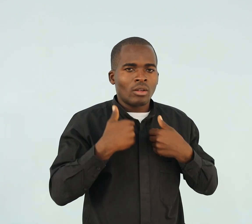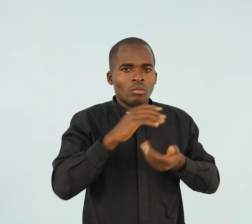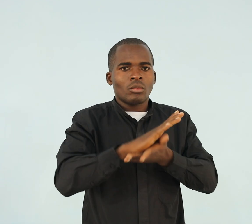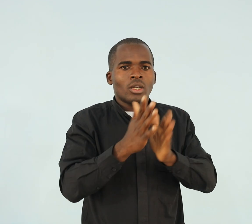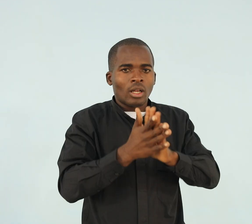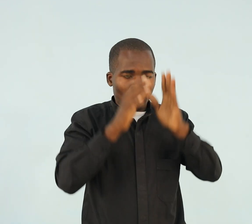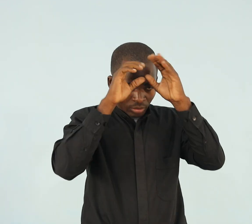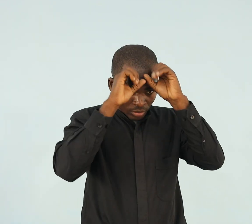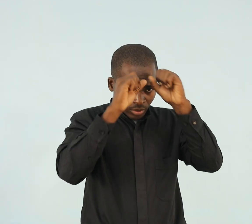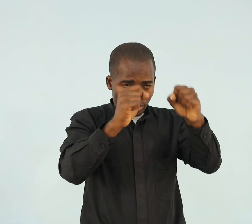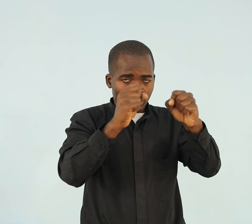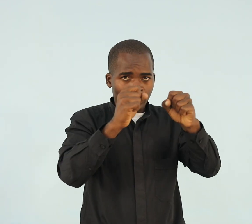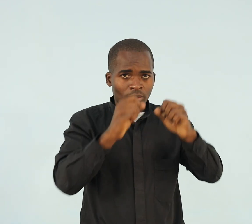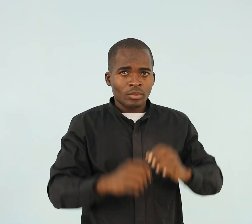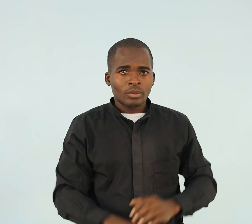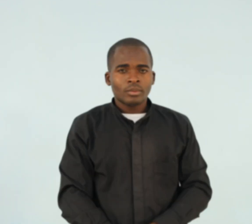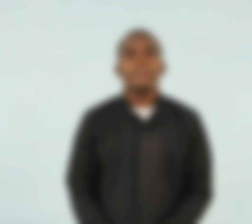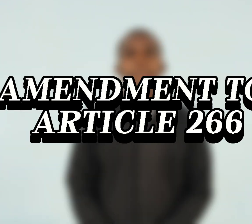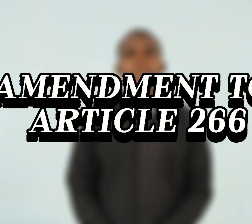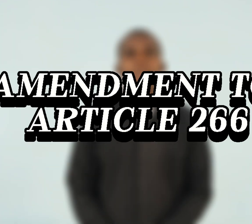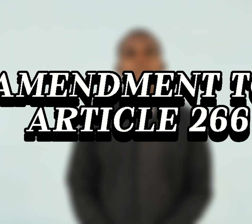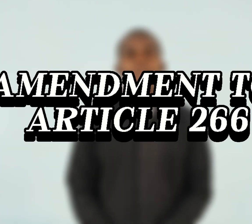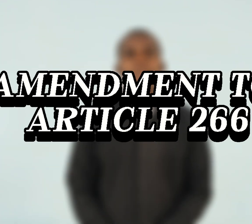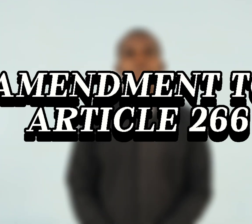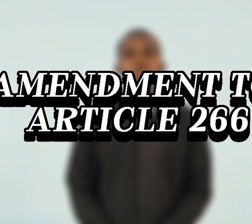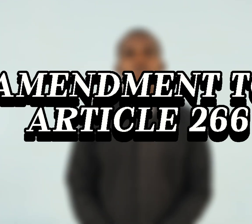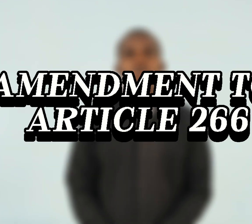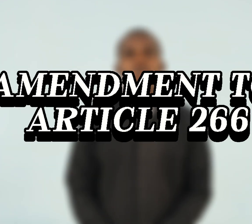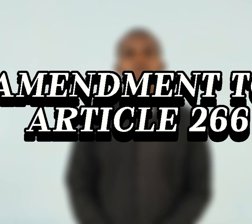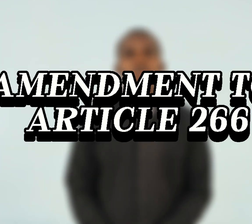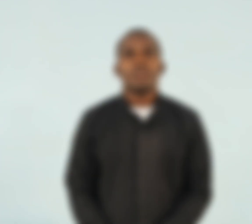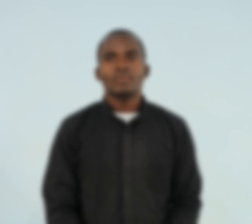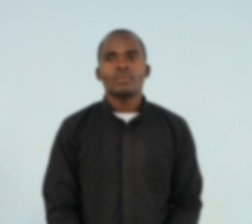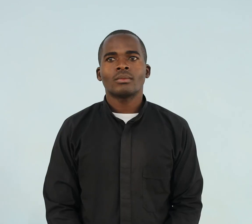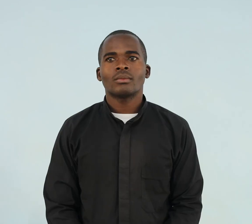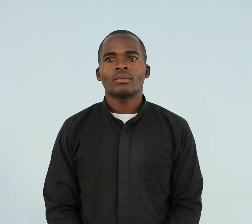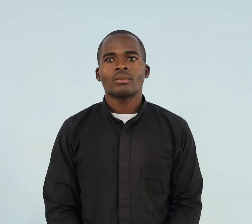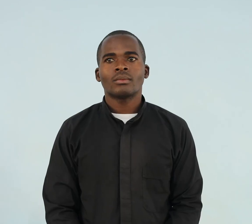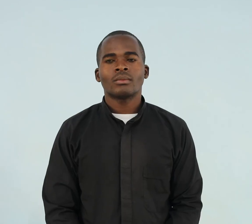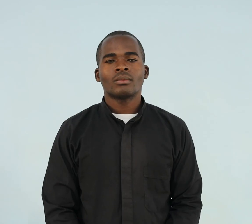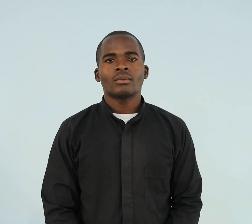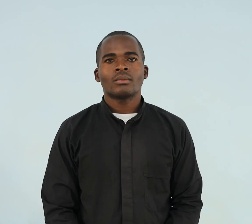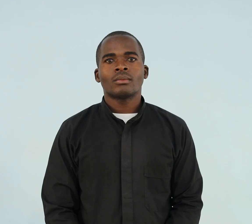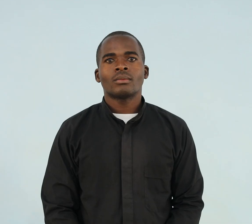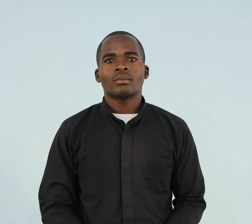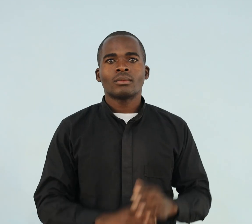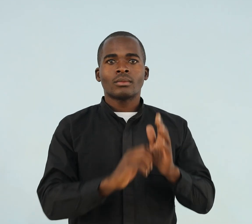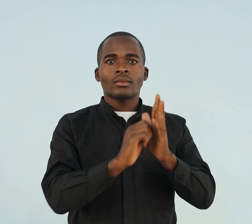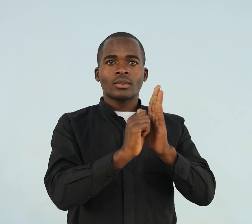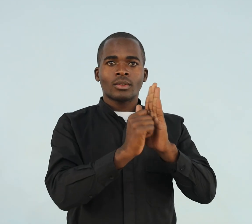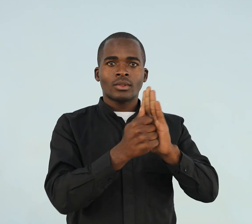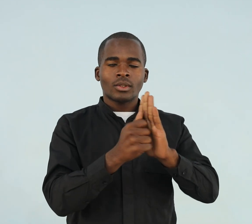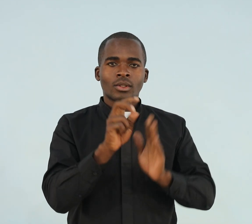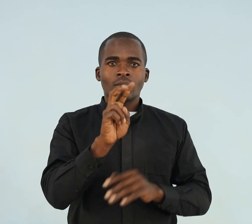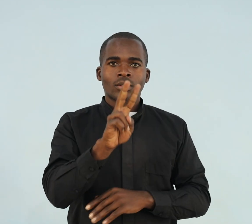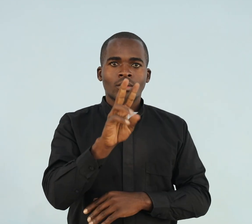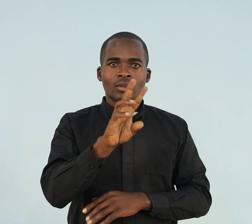Amendment to Article 266.